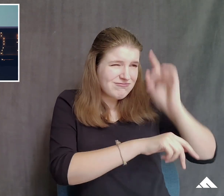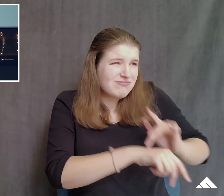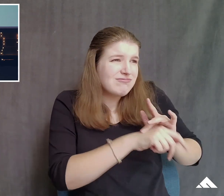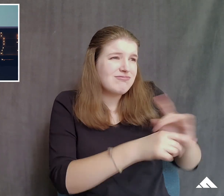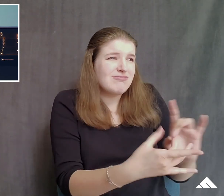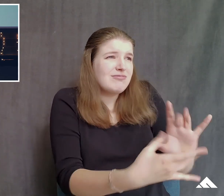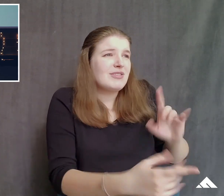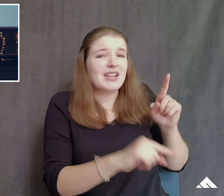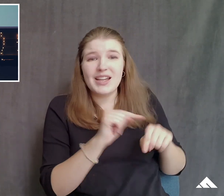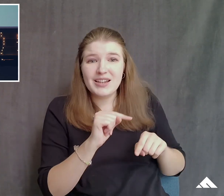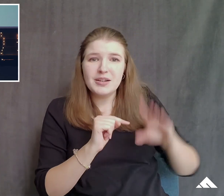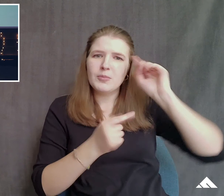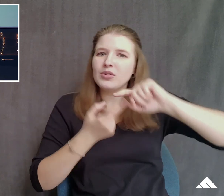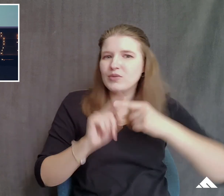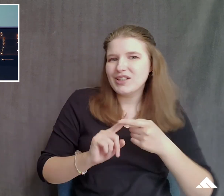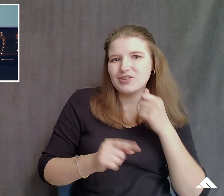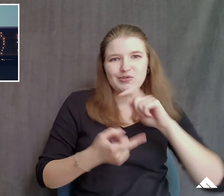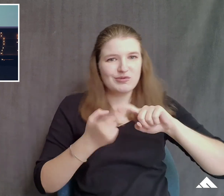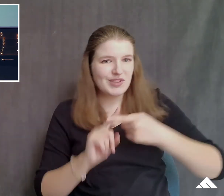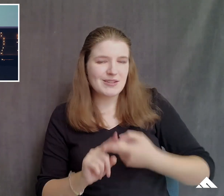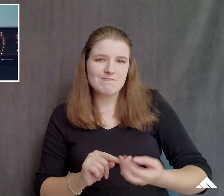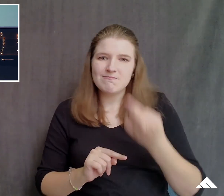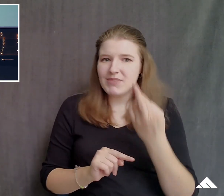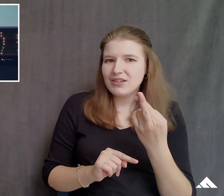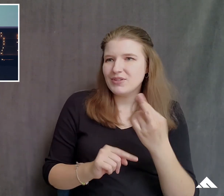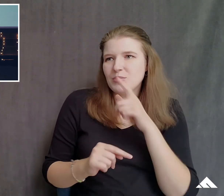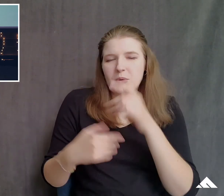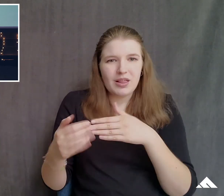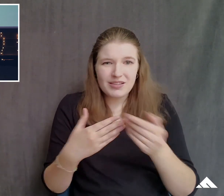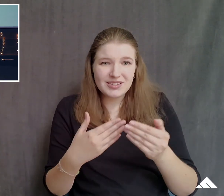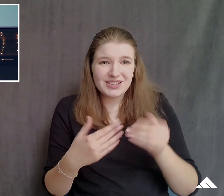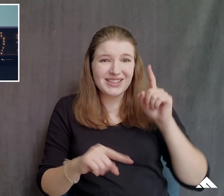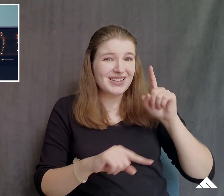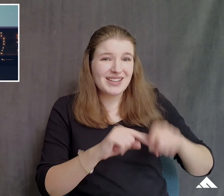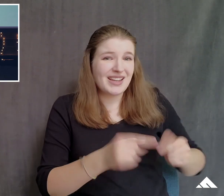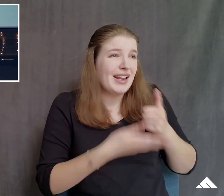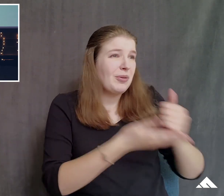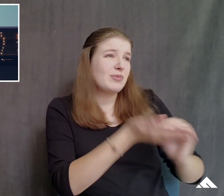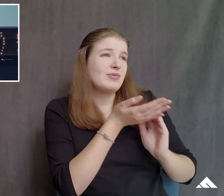Your boyfriend, your girlfriend, your best friend, whatever, can't release you.